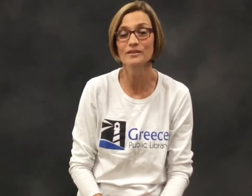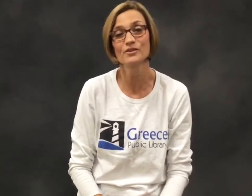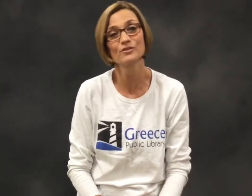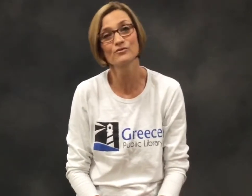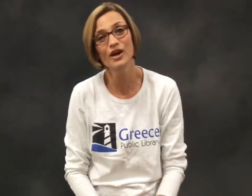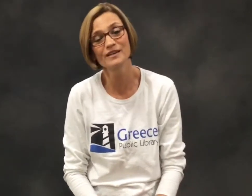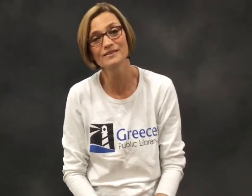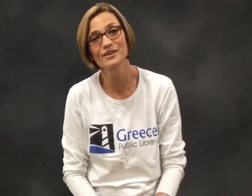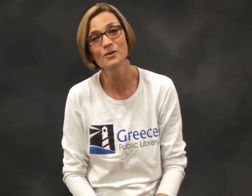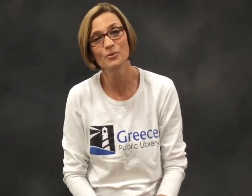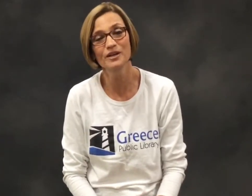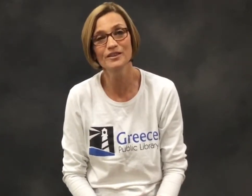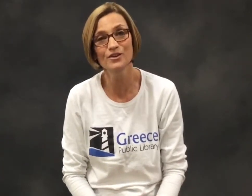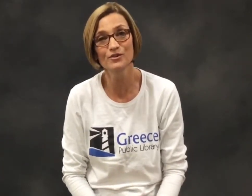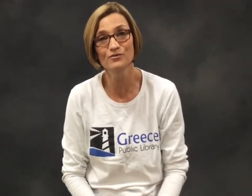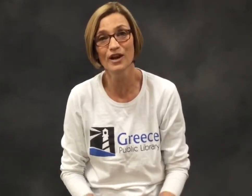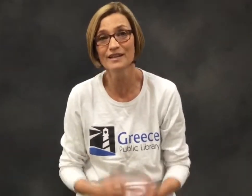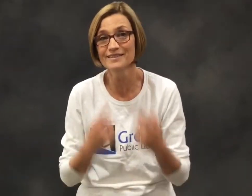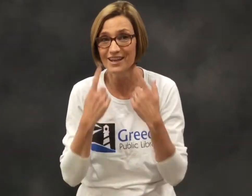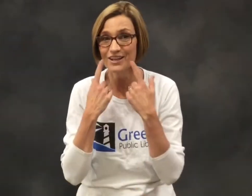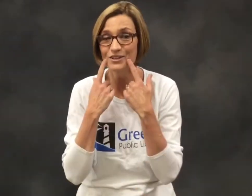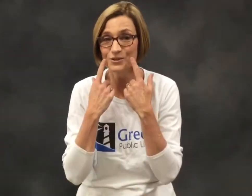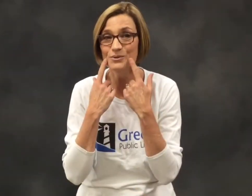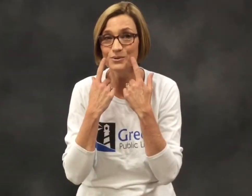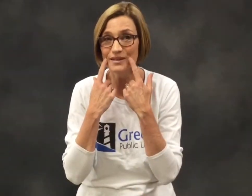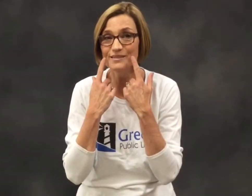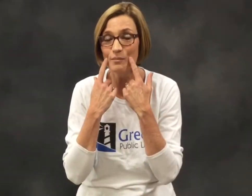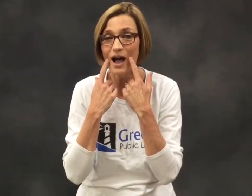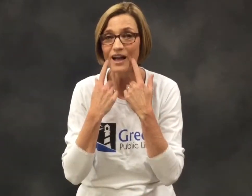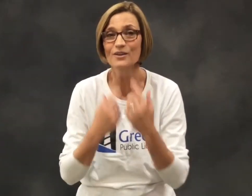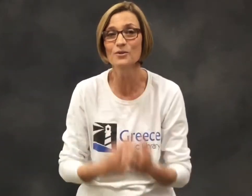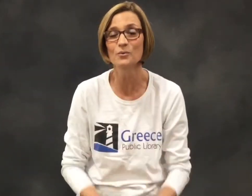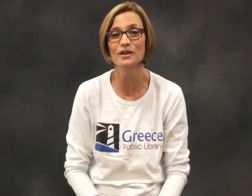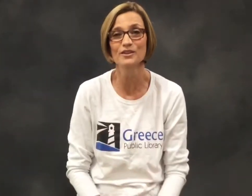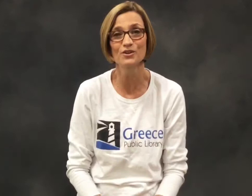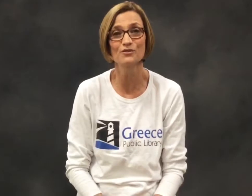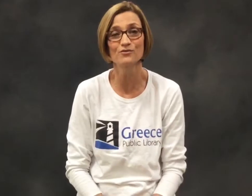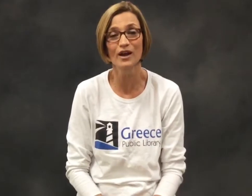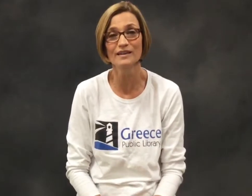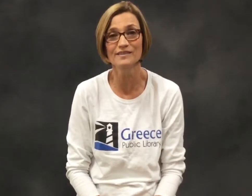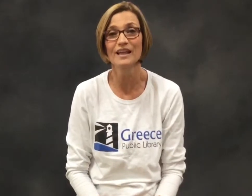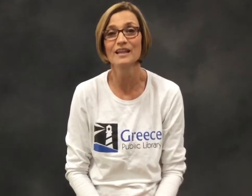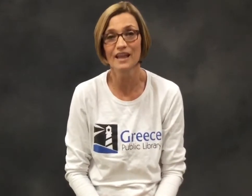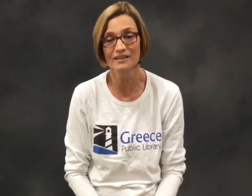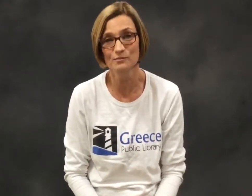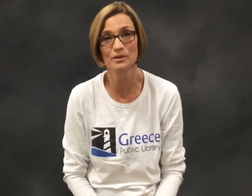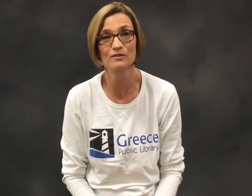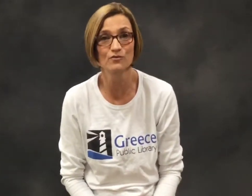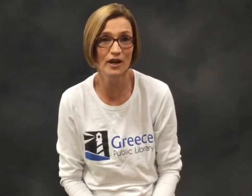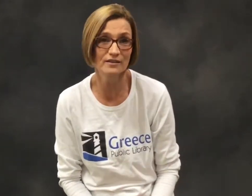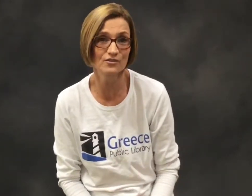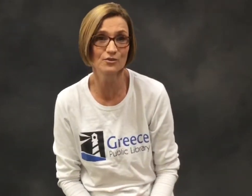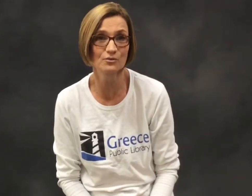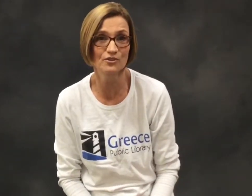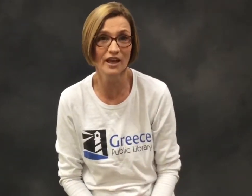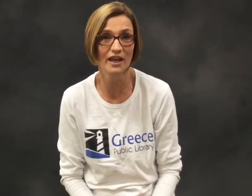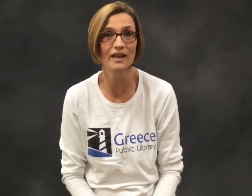your friends, with your friends. You can smile with your friends. Let's be friends today.